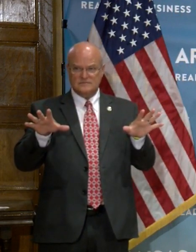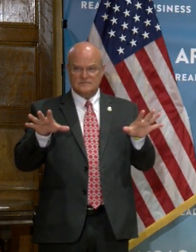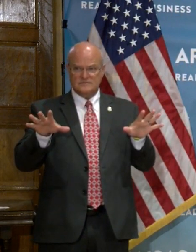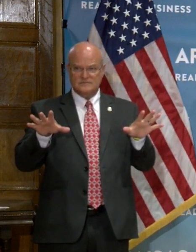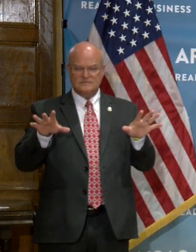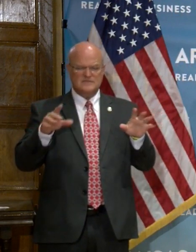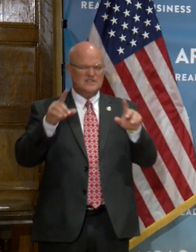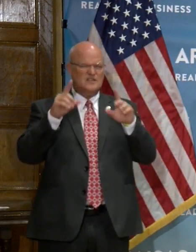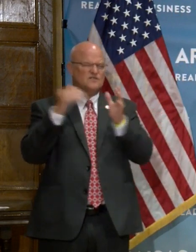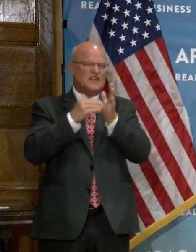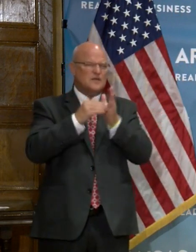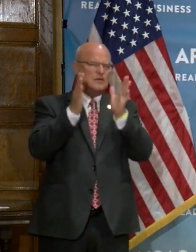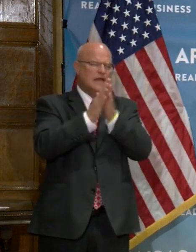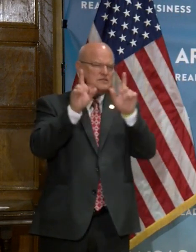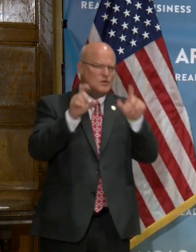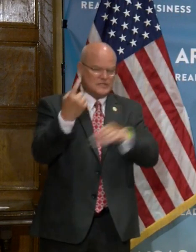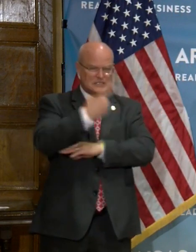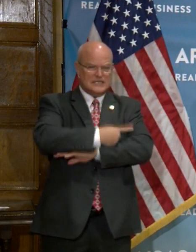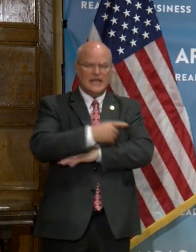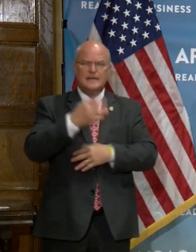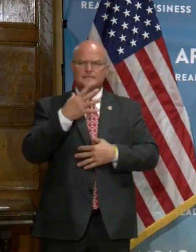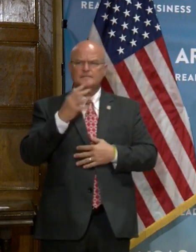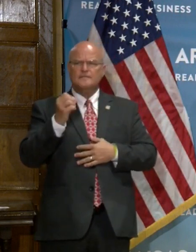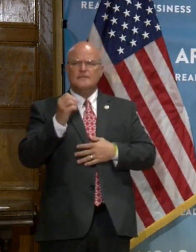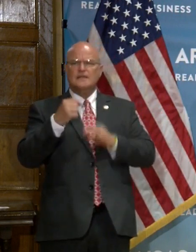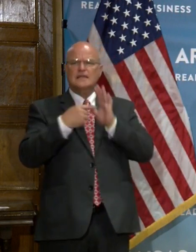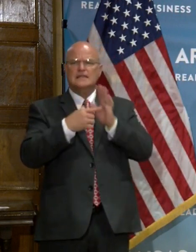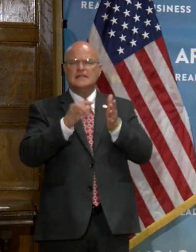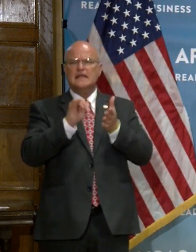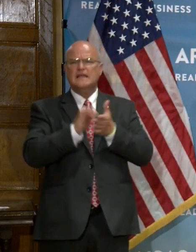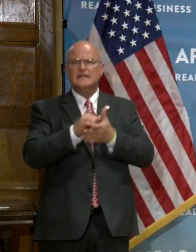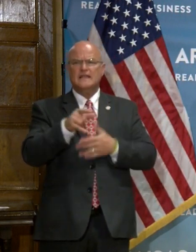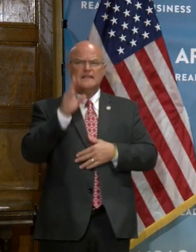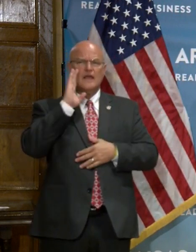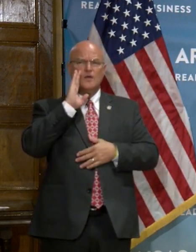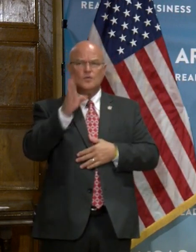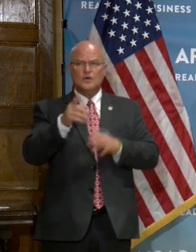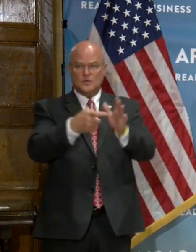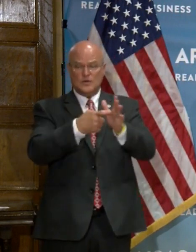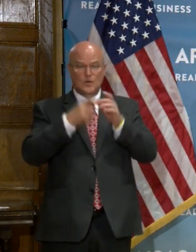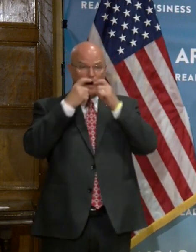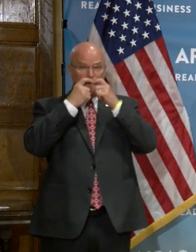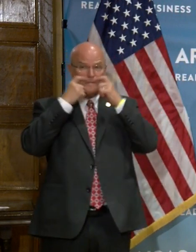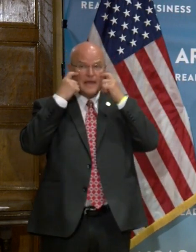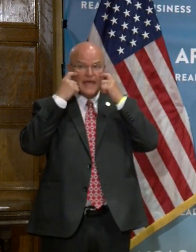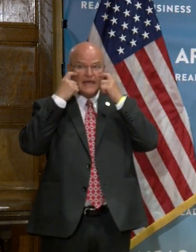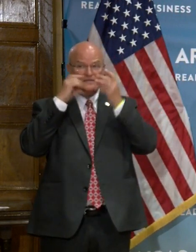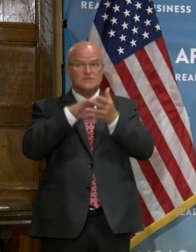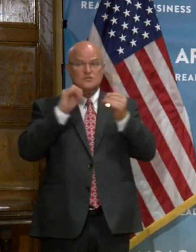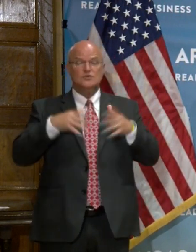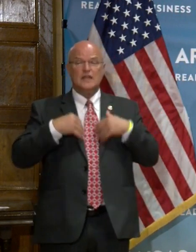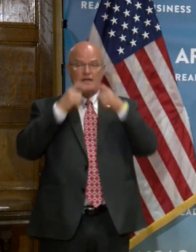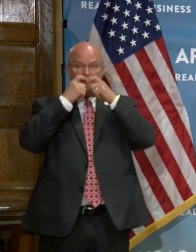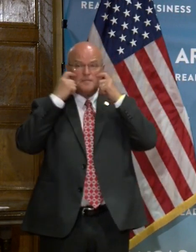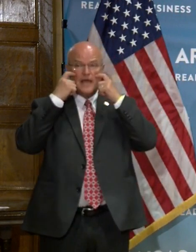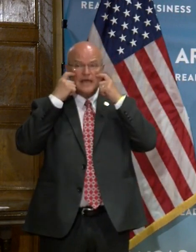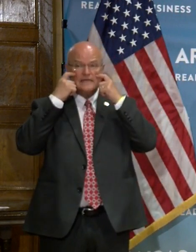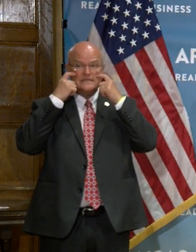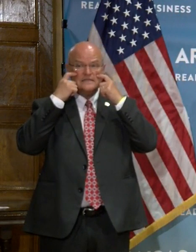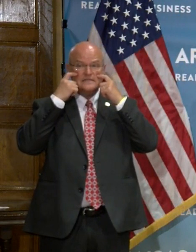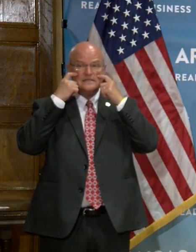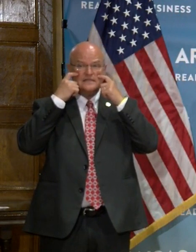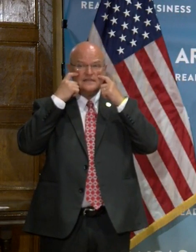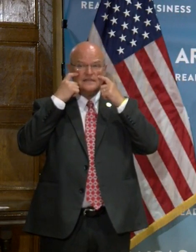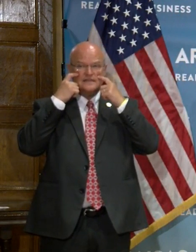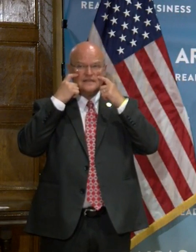frequently asked questions things today, and indicating that they will require masks, students to wear masks. I need